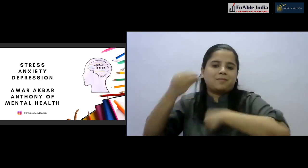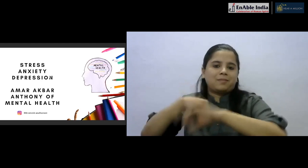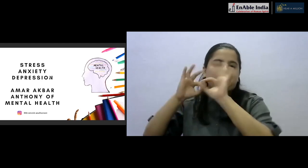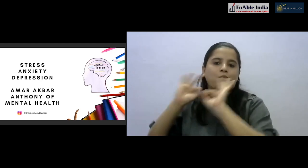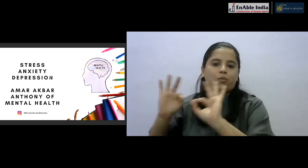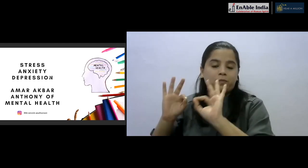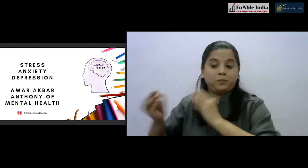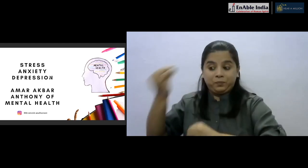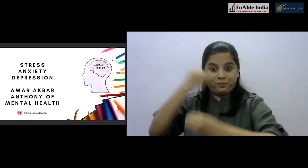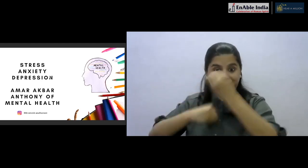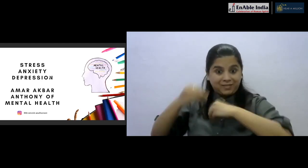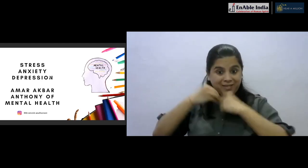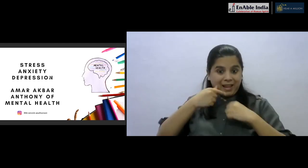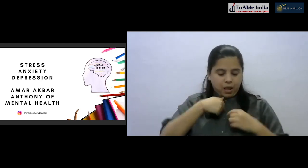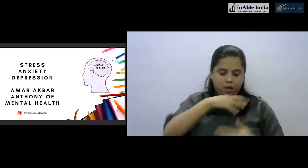uh,